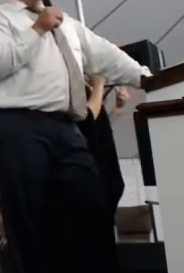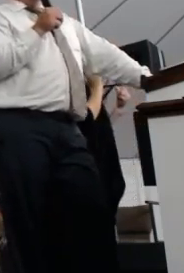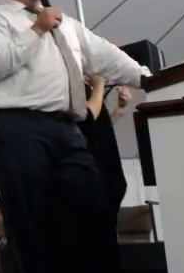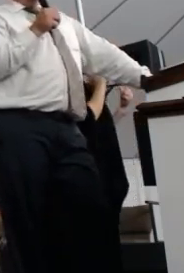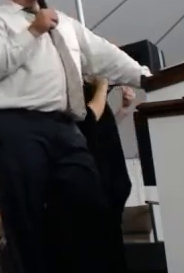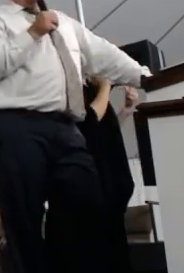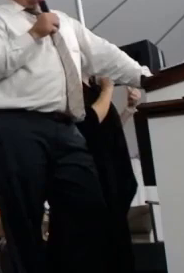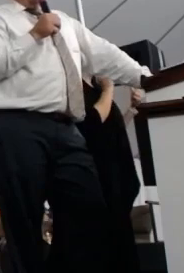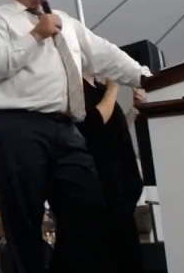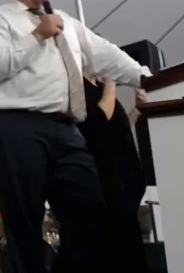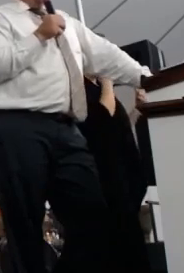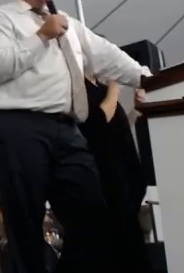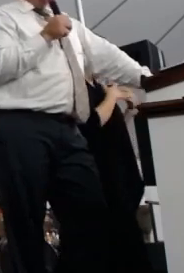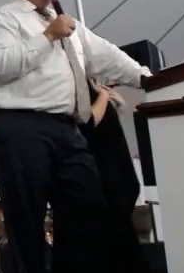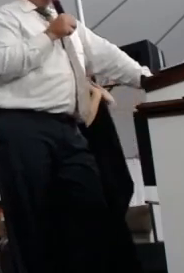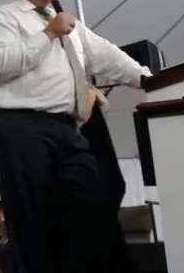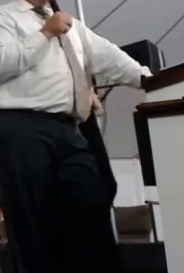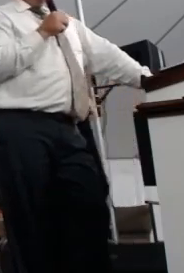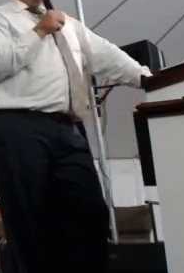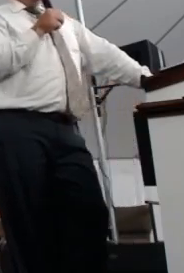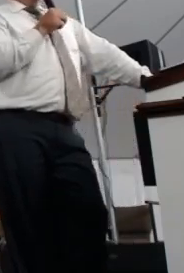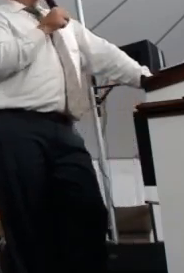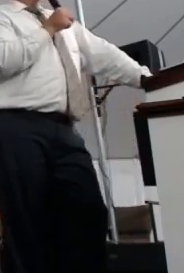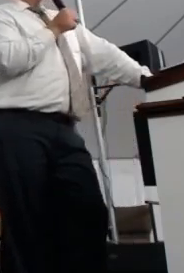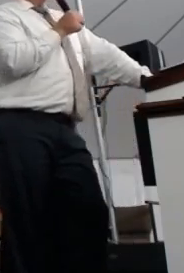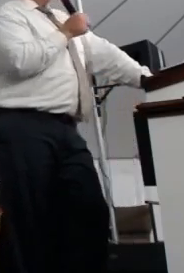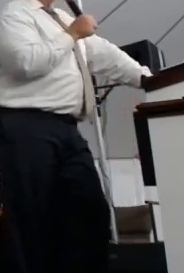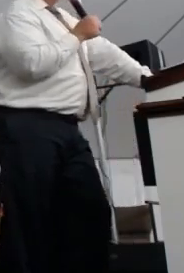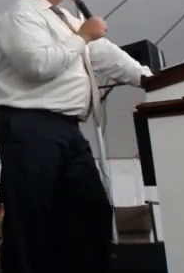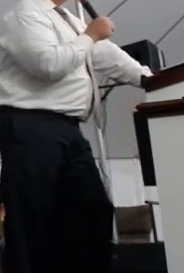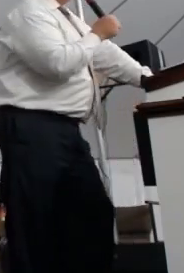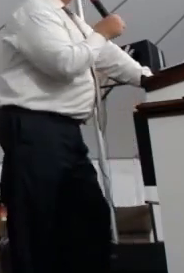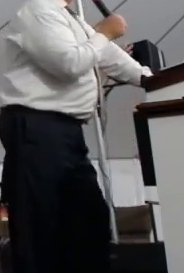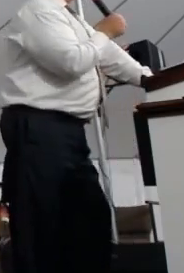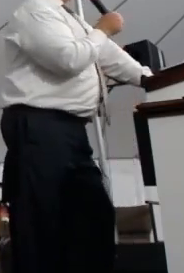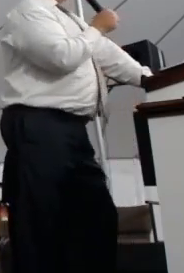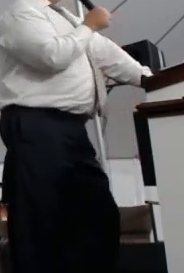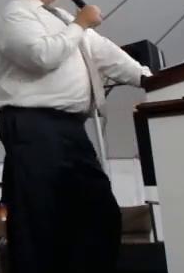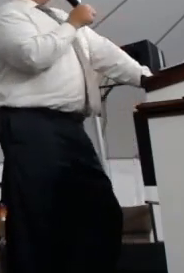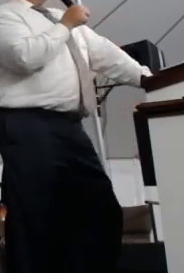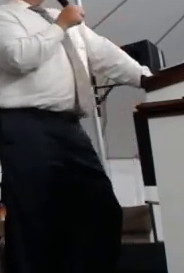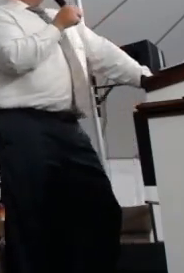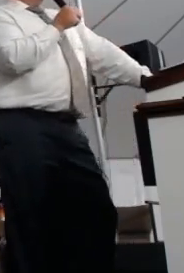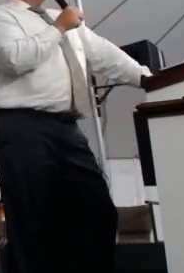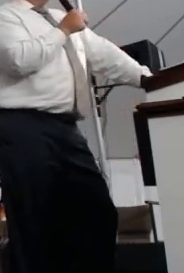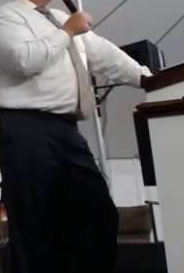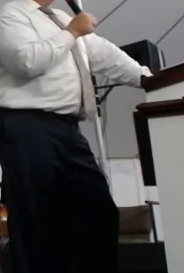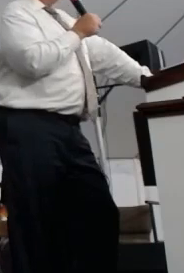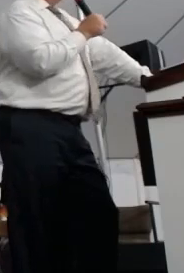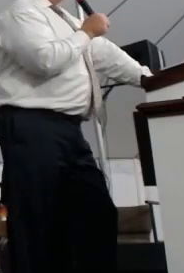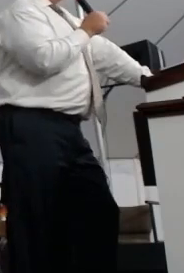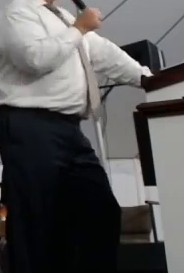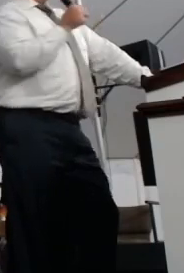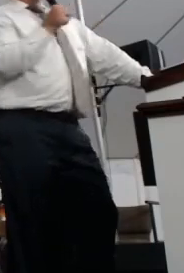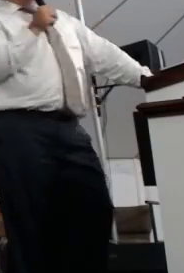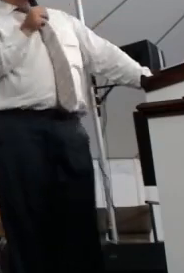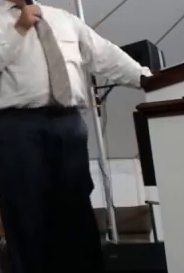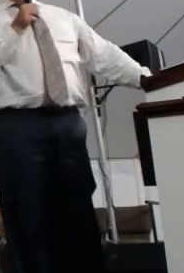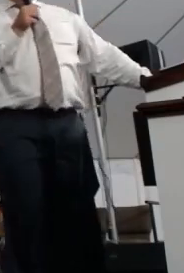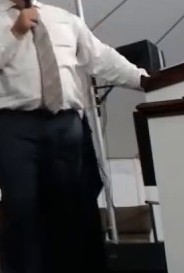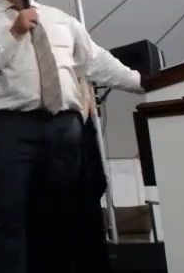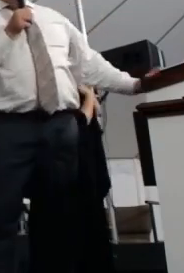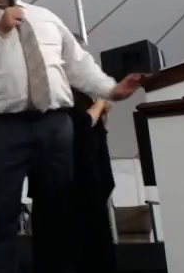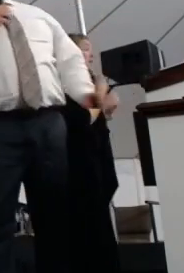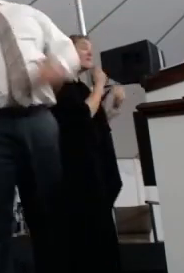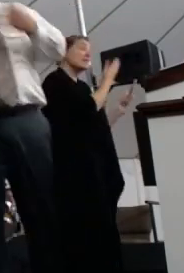To a hurting heart, to a bitter spirit, the preaching of the word. Thank God for